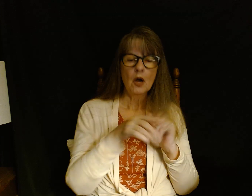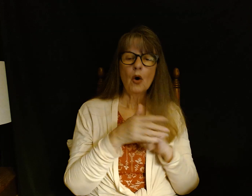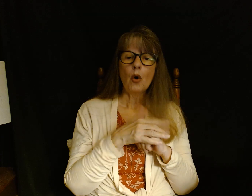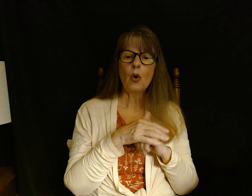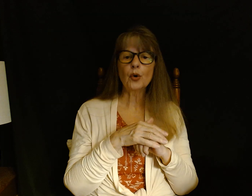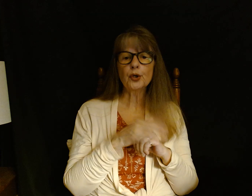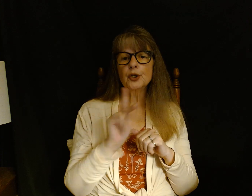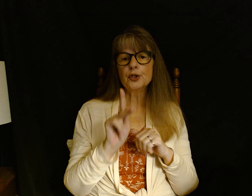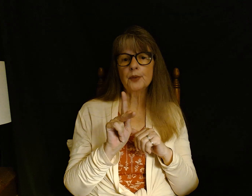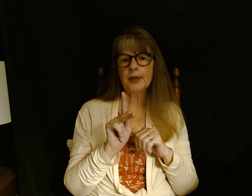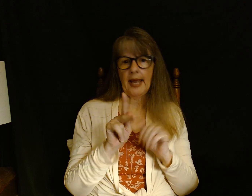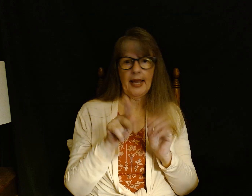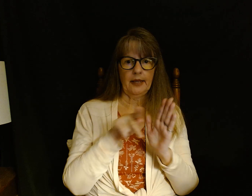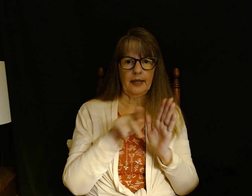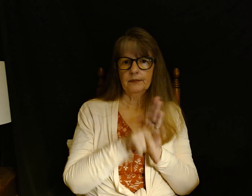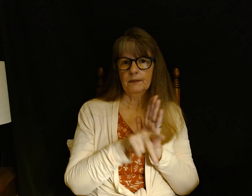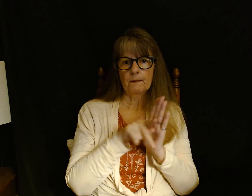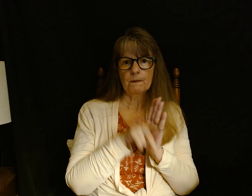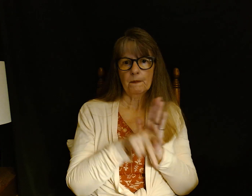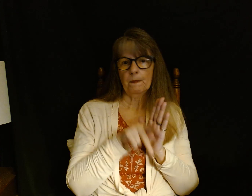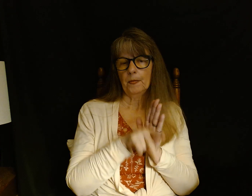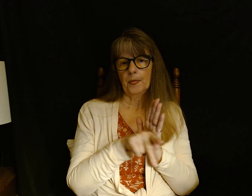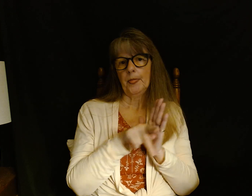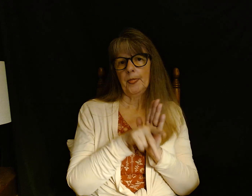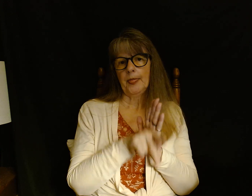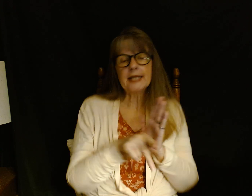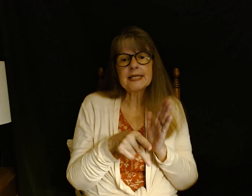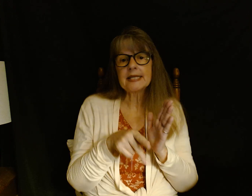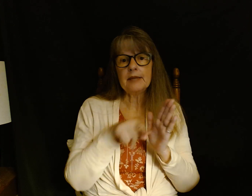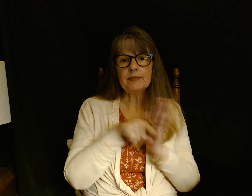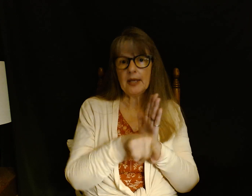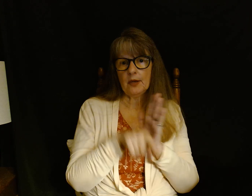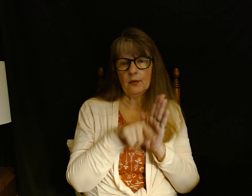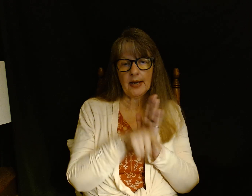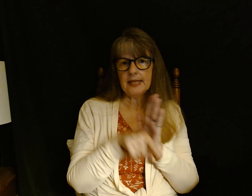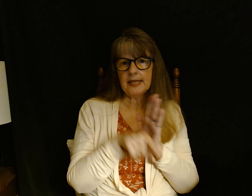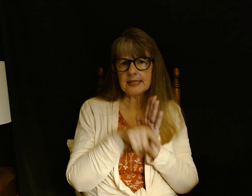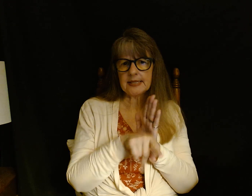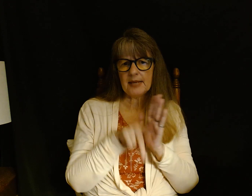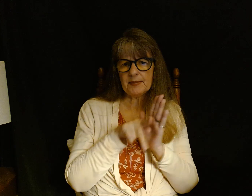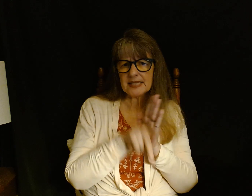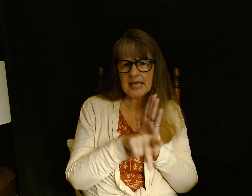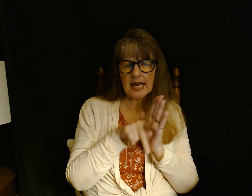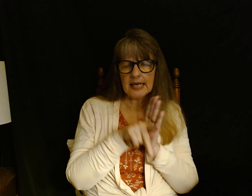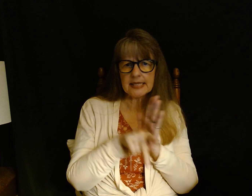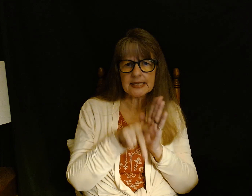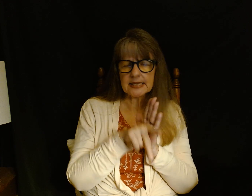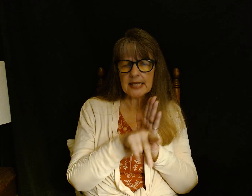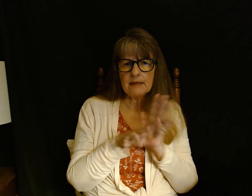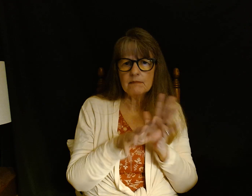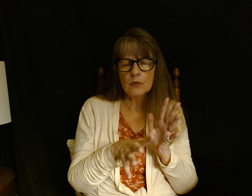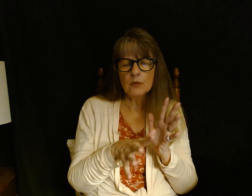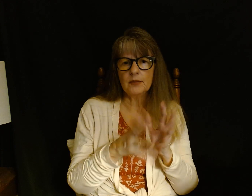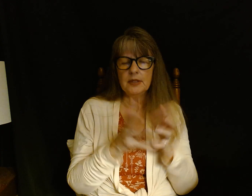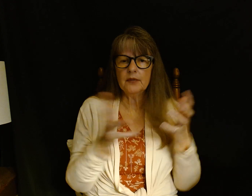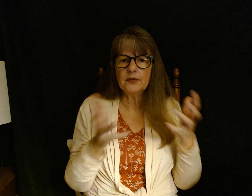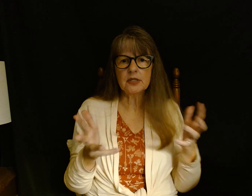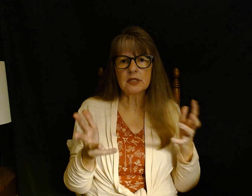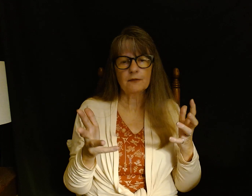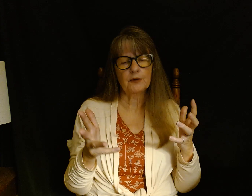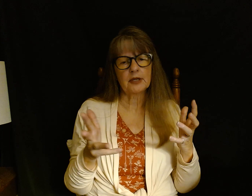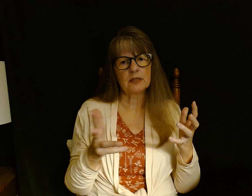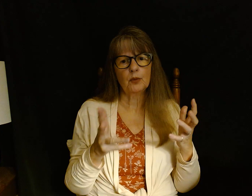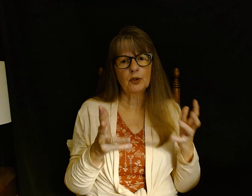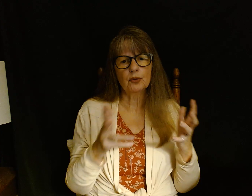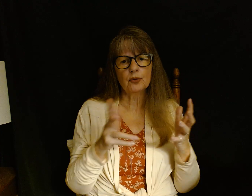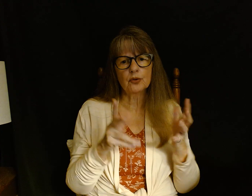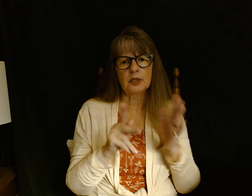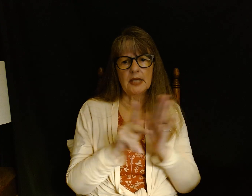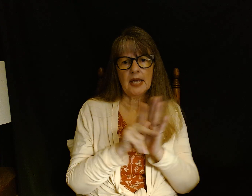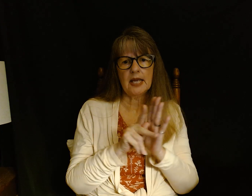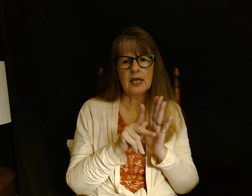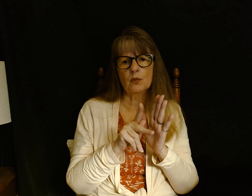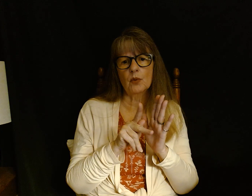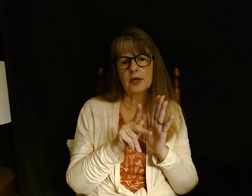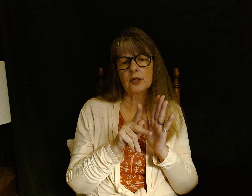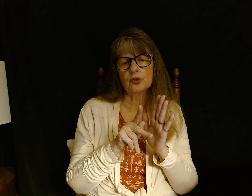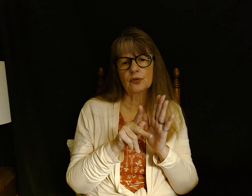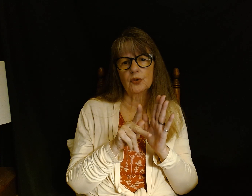Or you could do a K. It's the same thing, right? It's the same sign. It's the same movement. Nothing's different except one you're using a K and one is you're doing